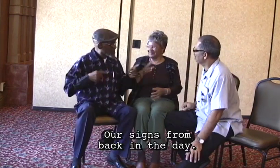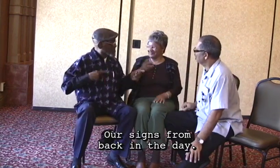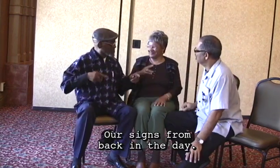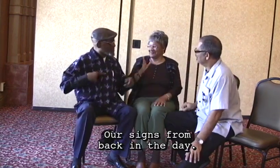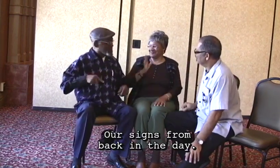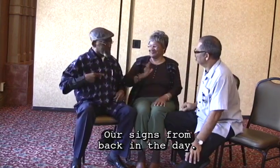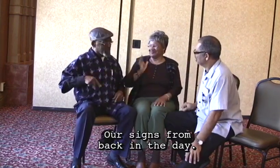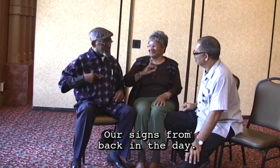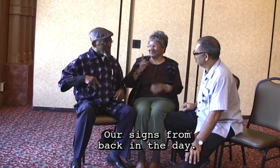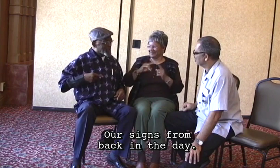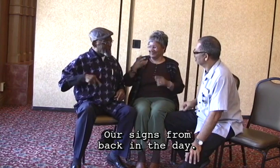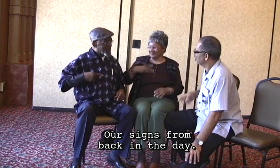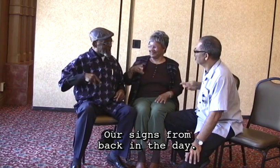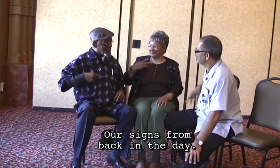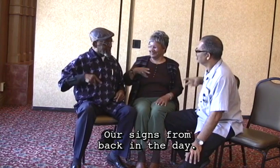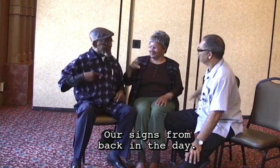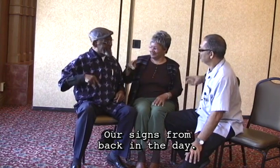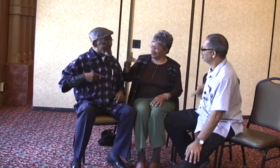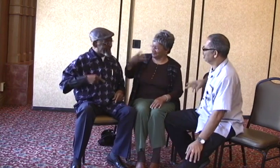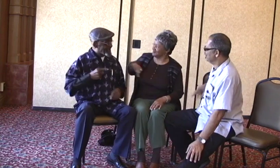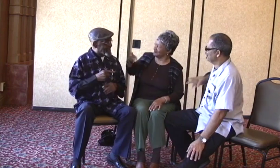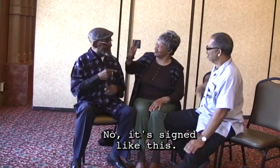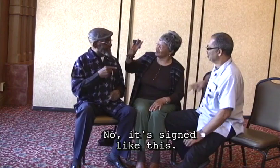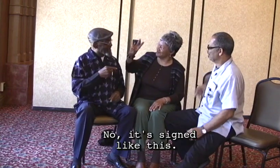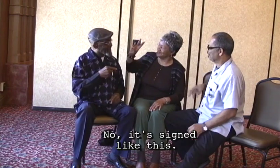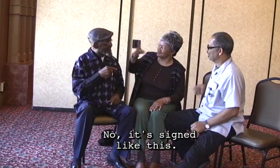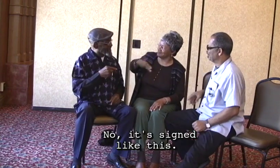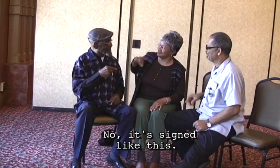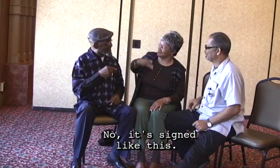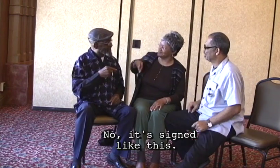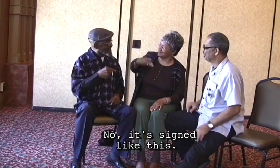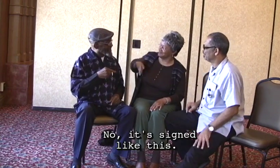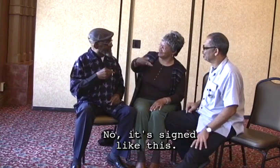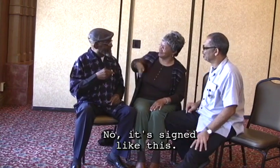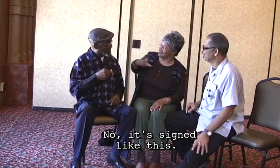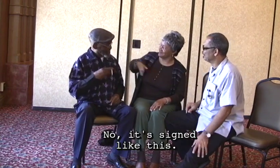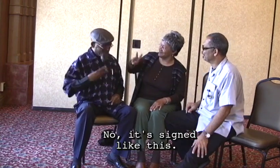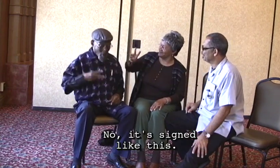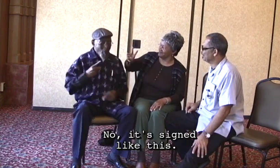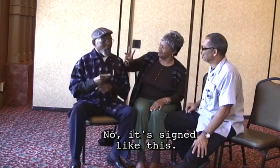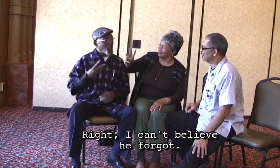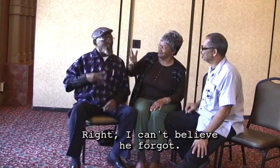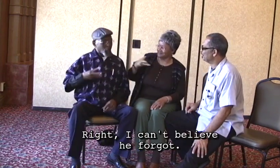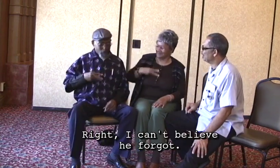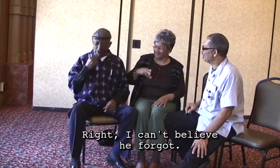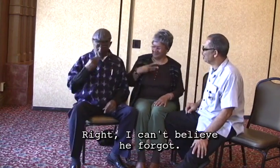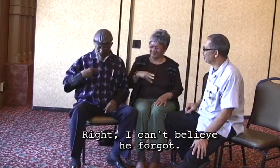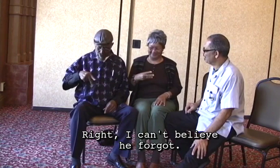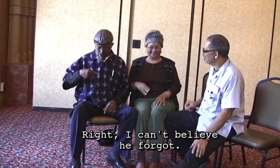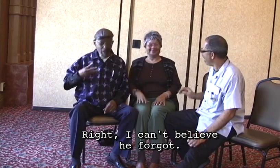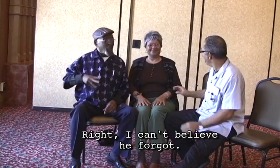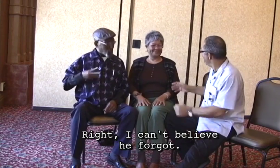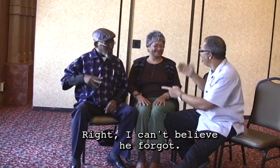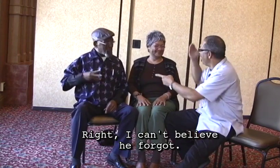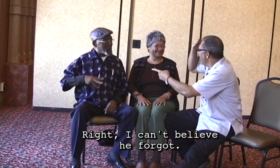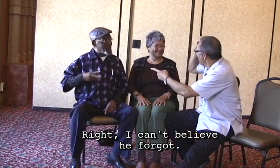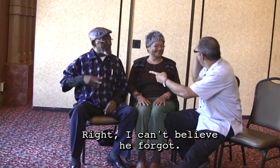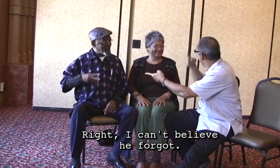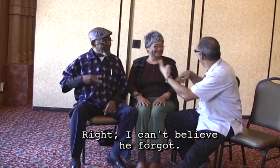Yeah, I remember. Signs from back in the day. I No, it's remember. signed like this. Right. I can't That's how you sign believe it. he forgot.